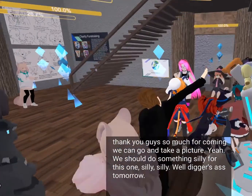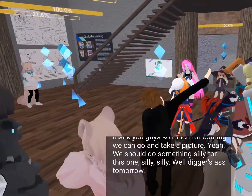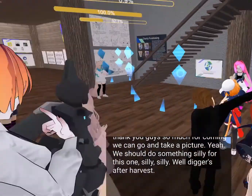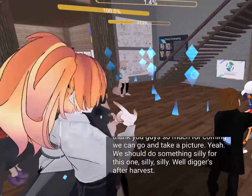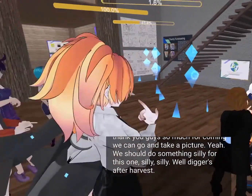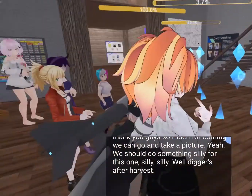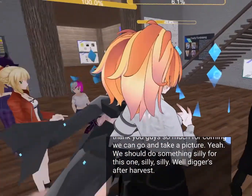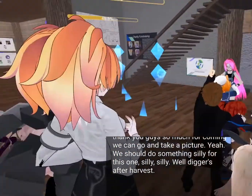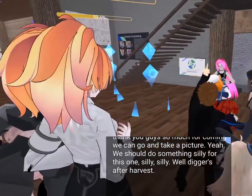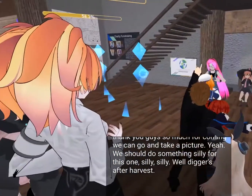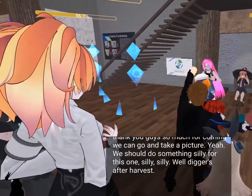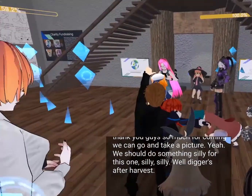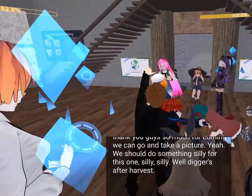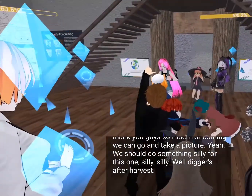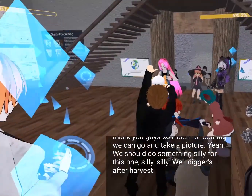Christ.